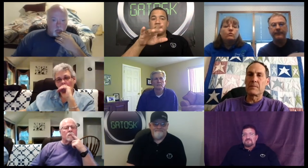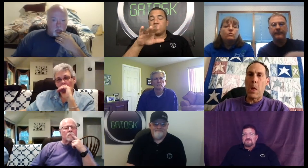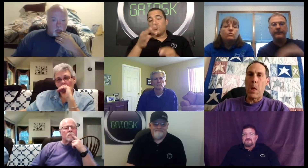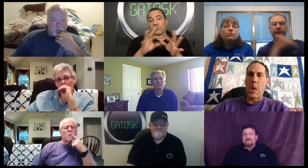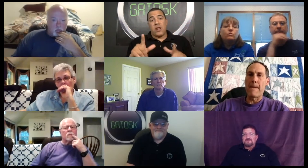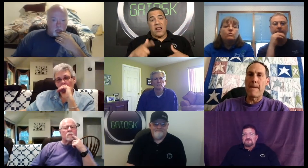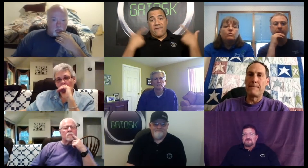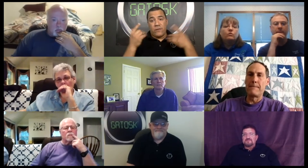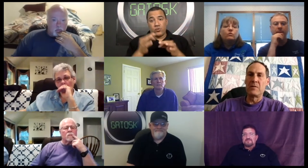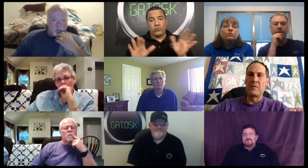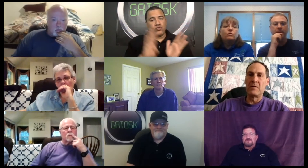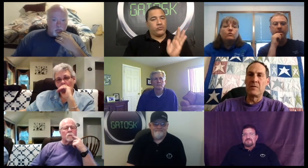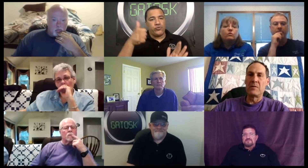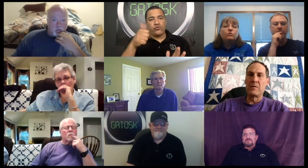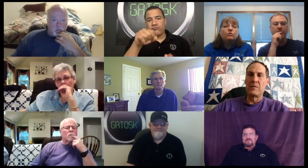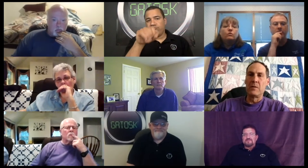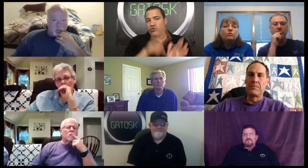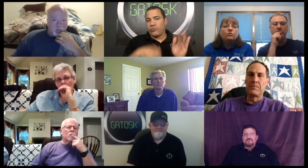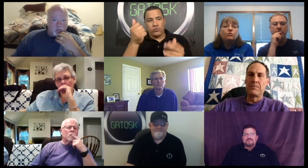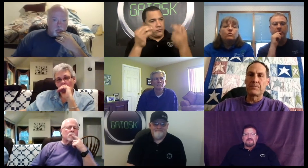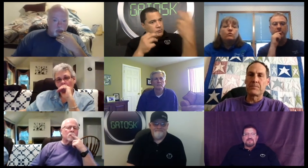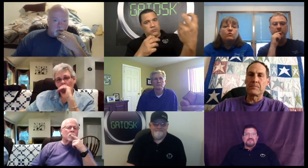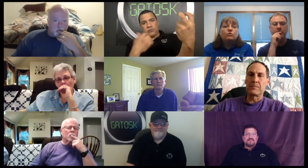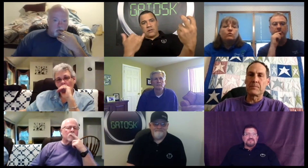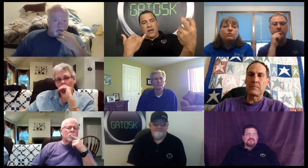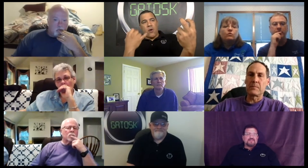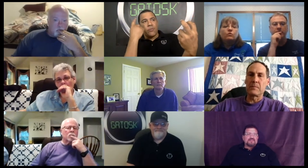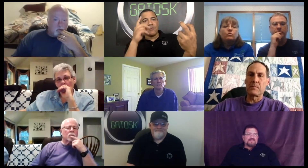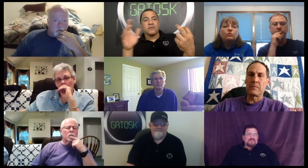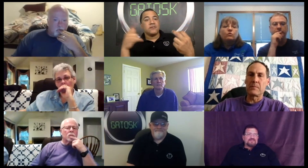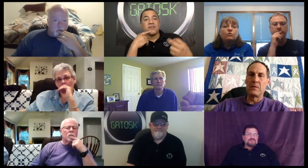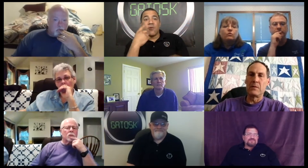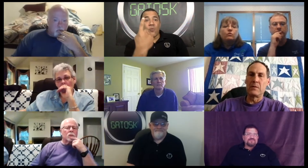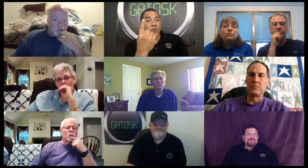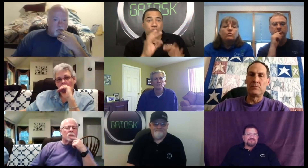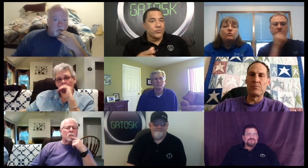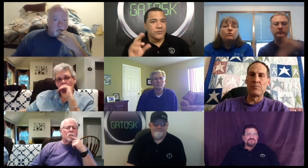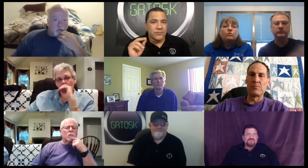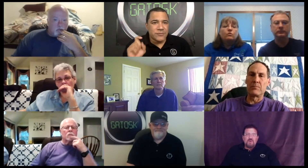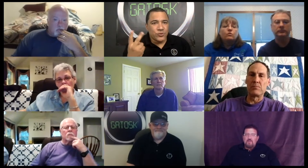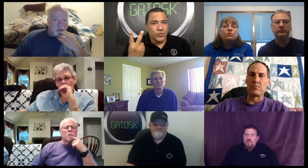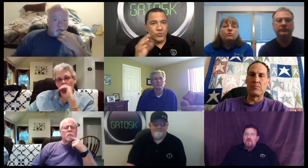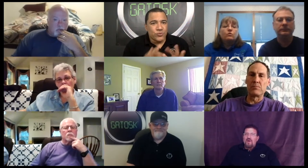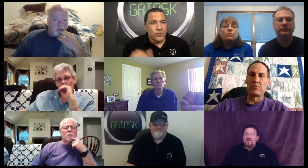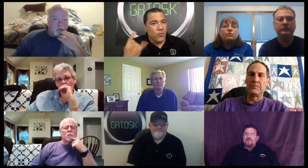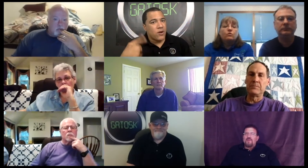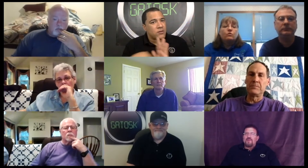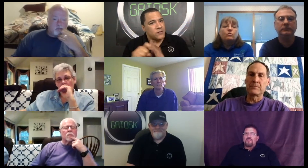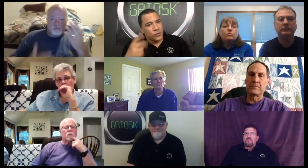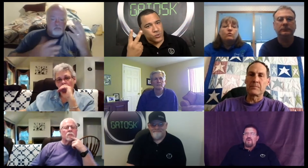possible. Live interpreter, it's much cheaper. They're sitting there live, but if you can't have one interpreter, you need to have 2